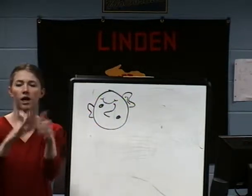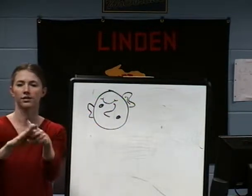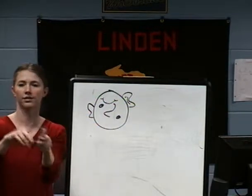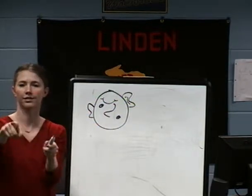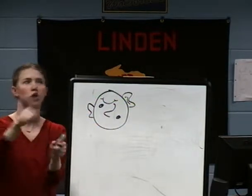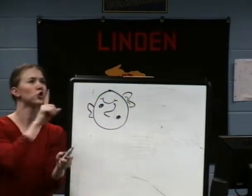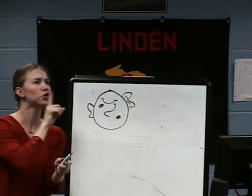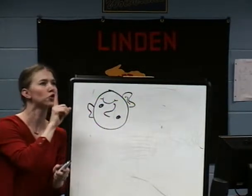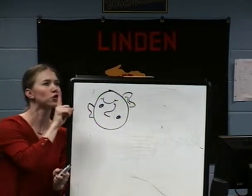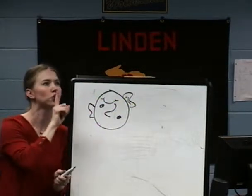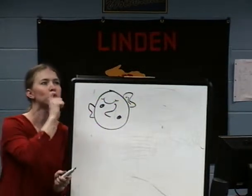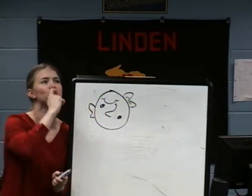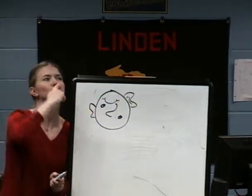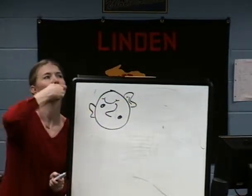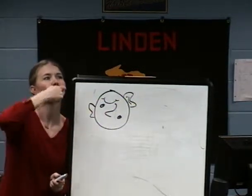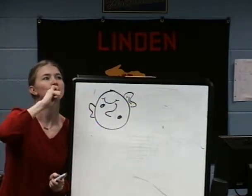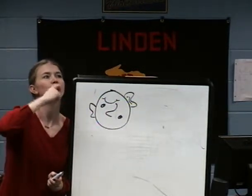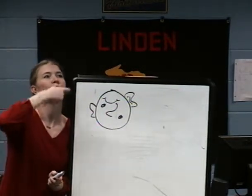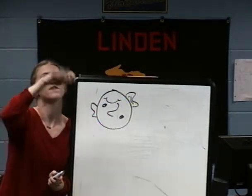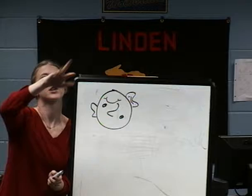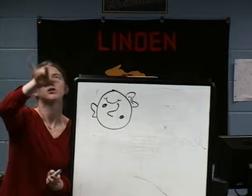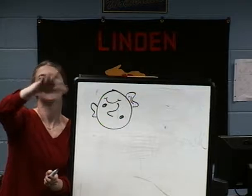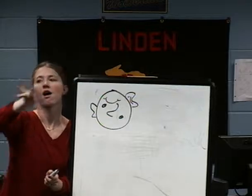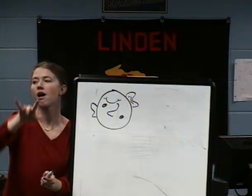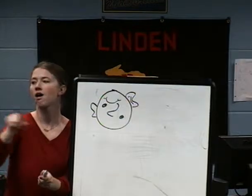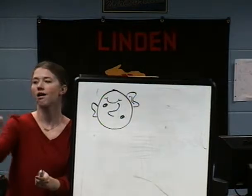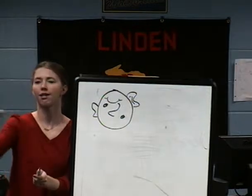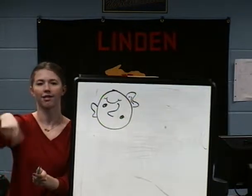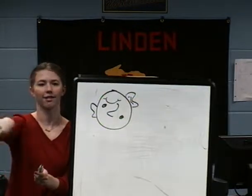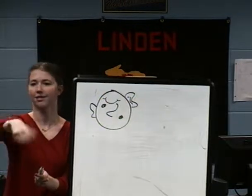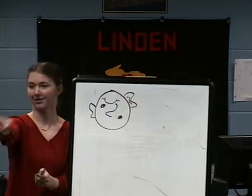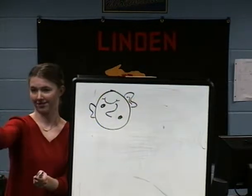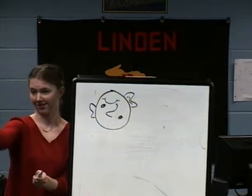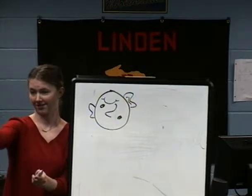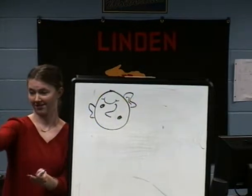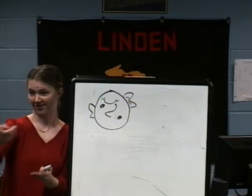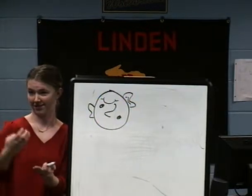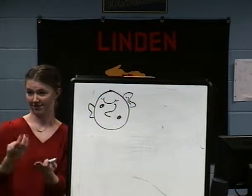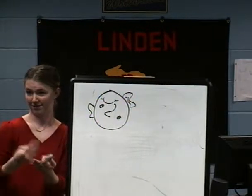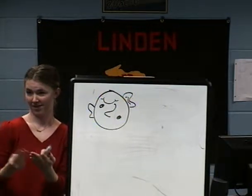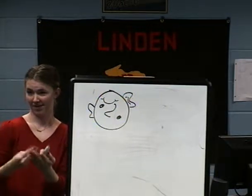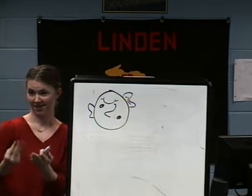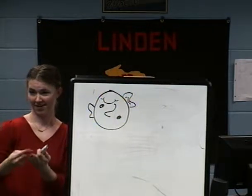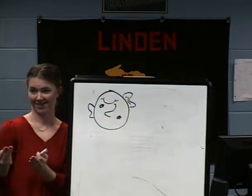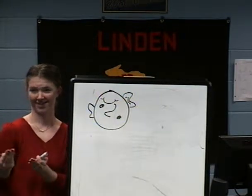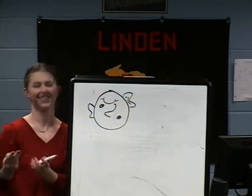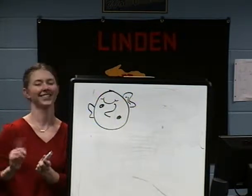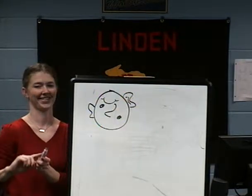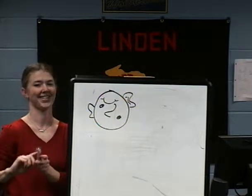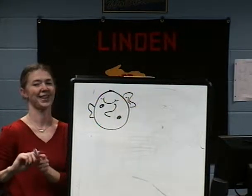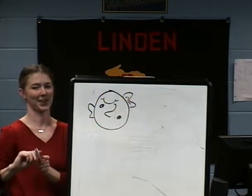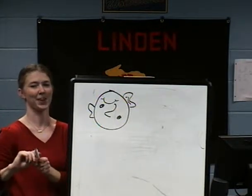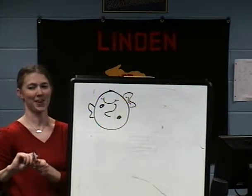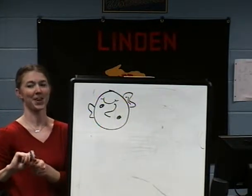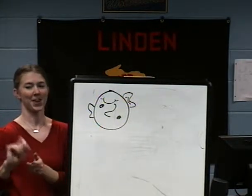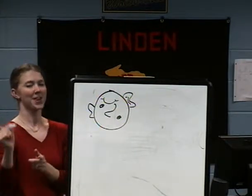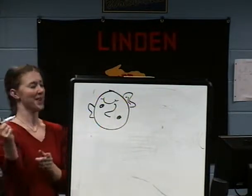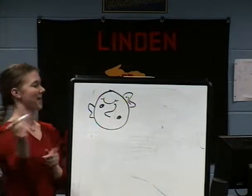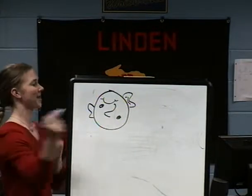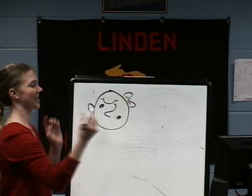it. Yeah. That hurt. Oh! I got. I saw it.